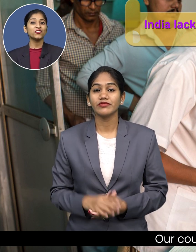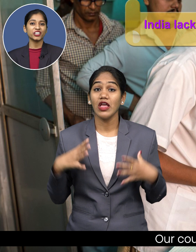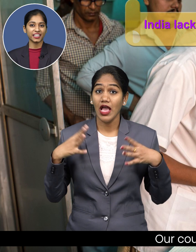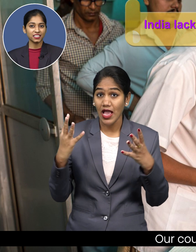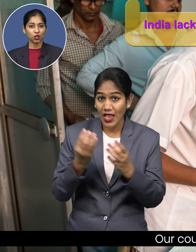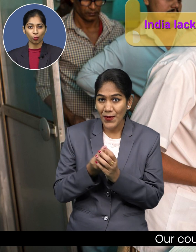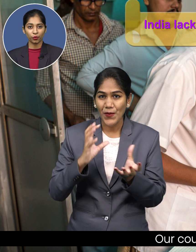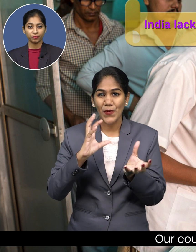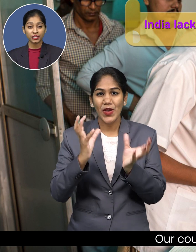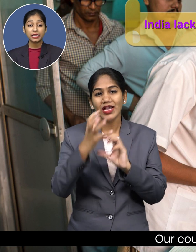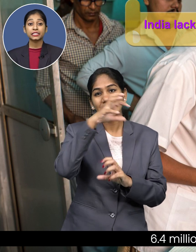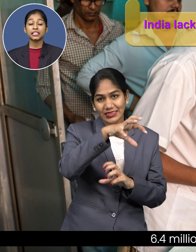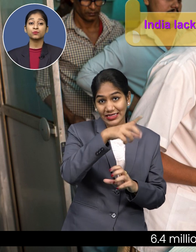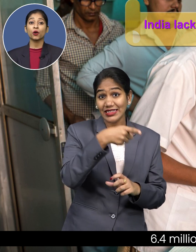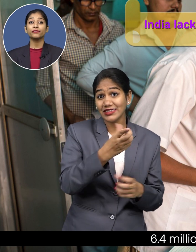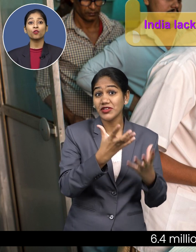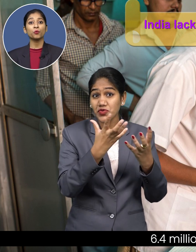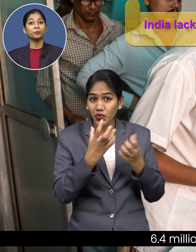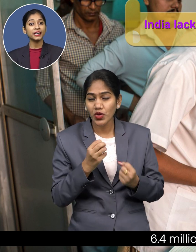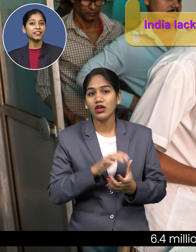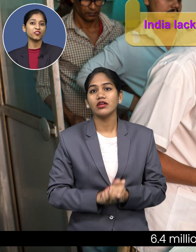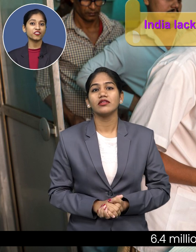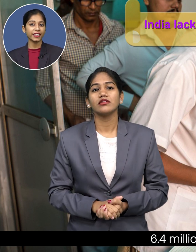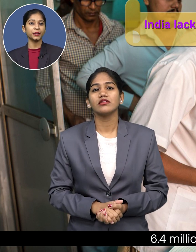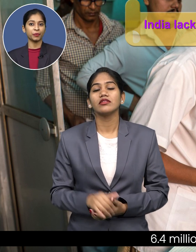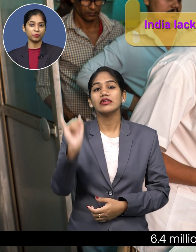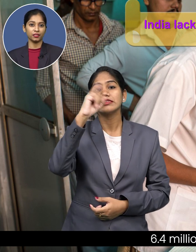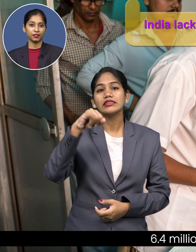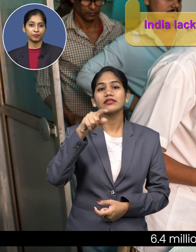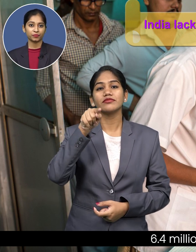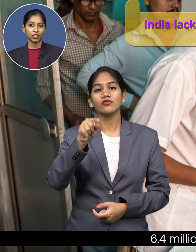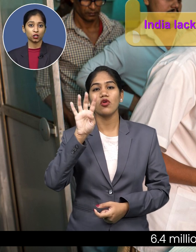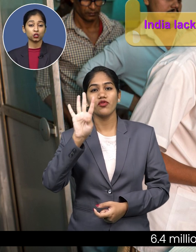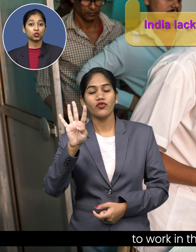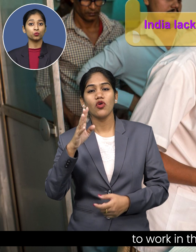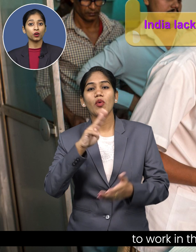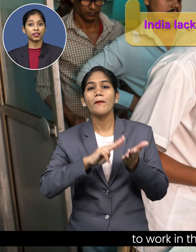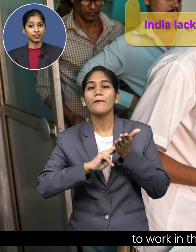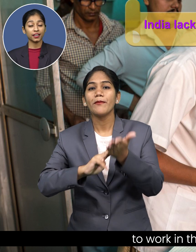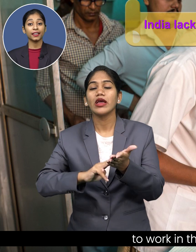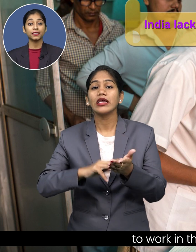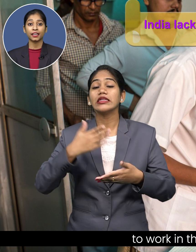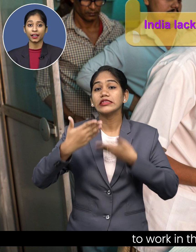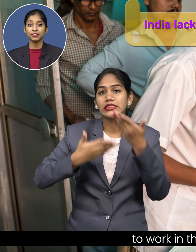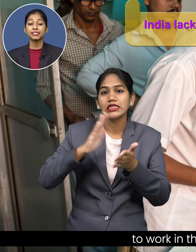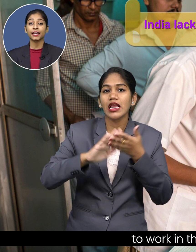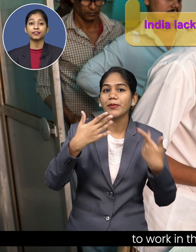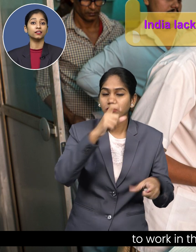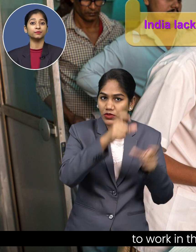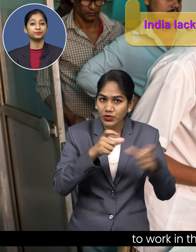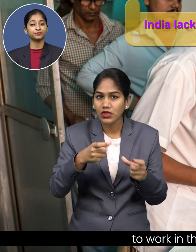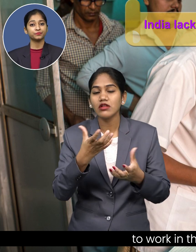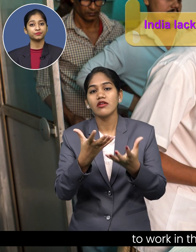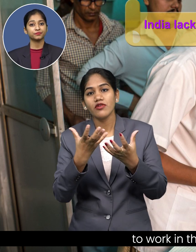Our country needs over 6.4 million trained people to work in the healthcare